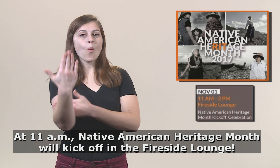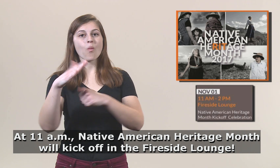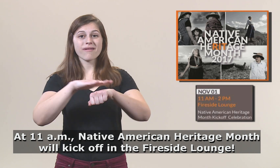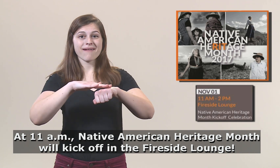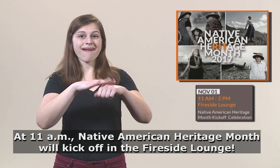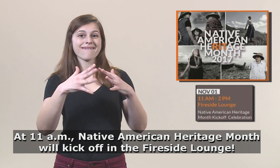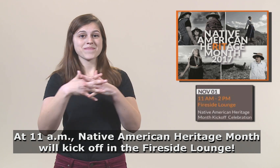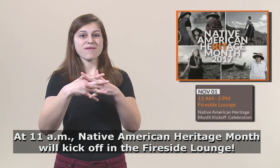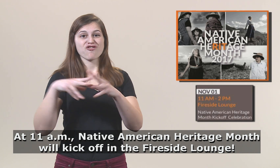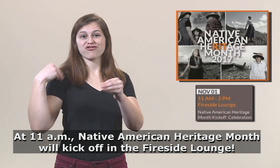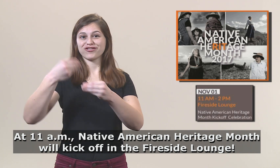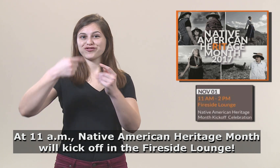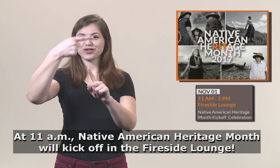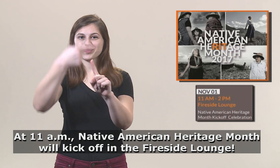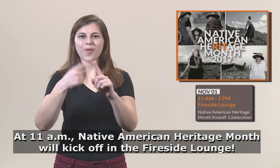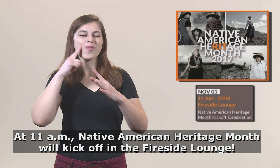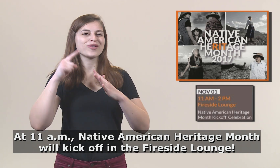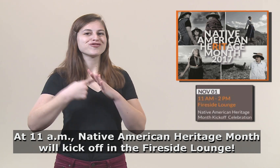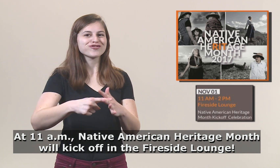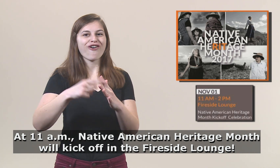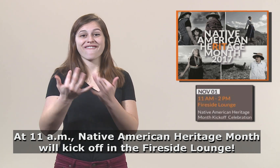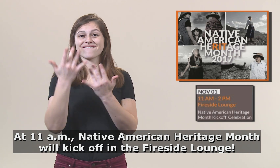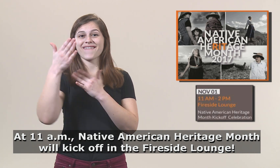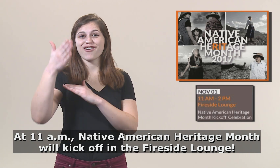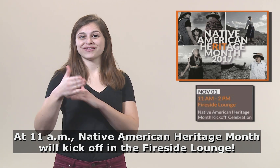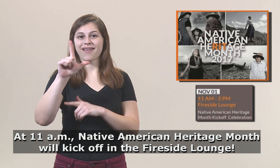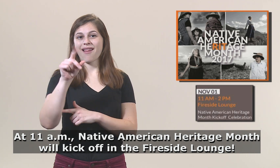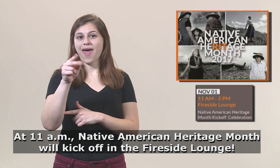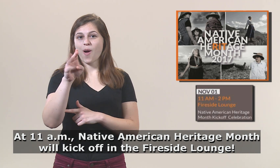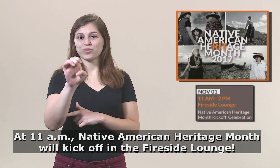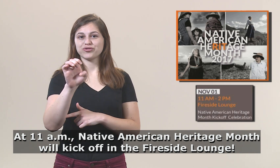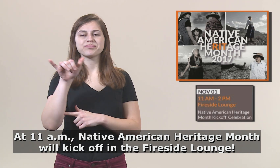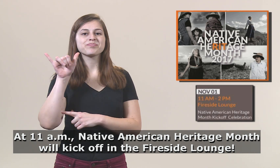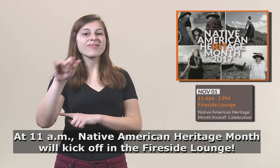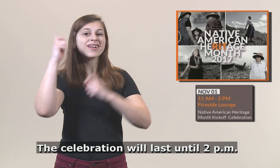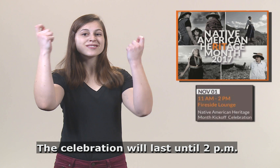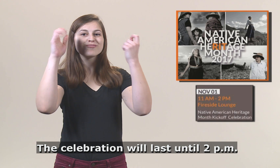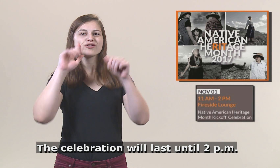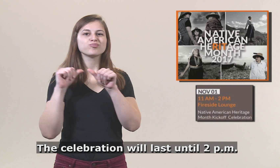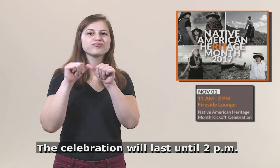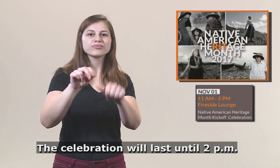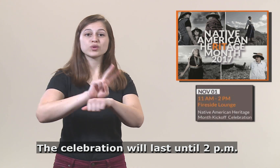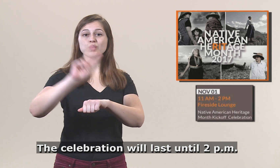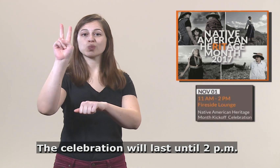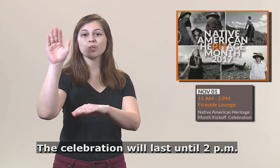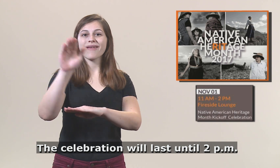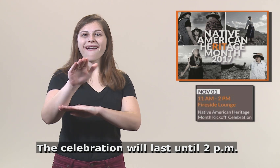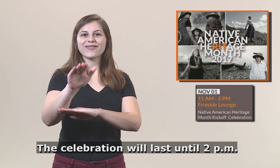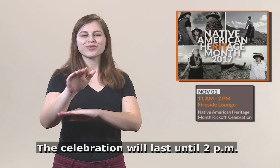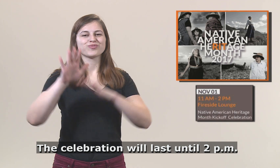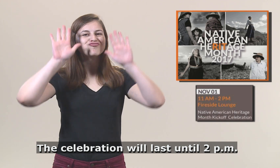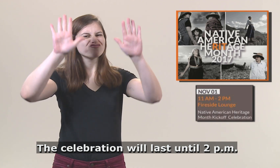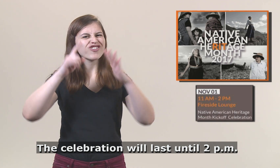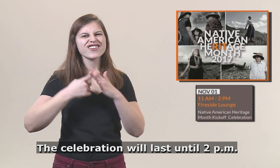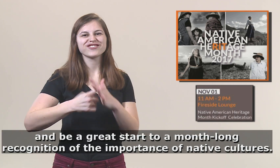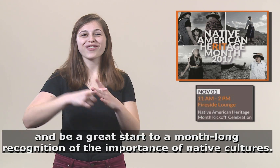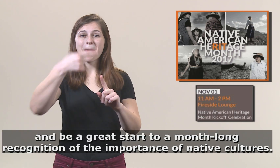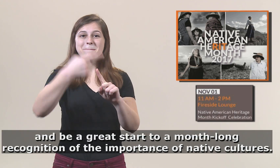at 11 a.m., Native American Heritage Month will kick off in the Fireside Lounge. The celebration will last until 2 p.m. and